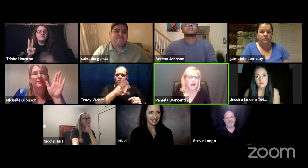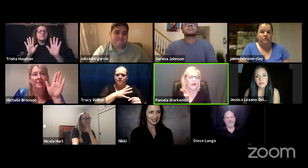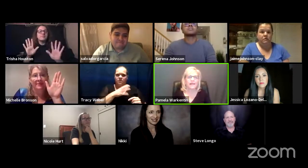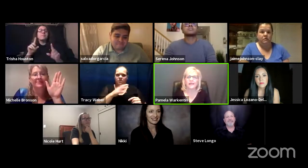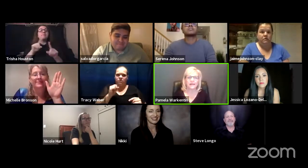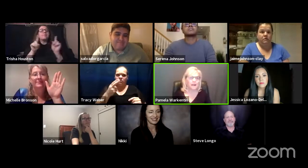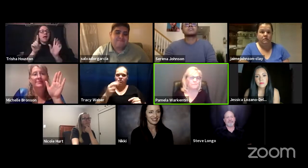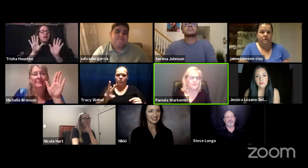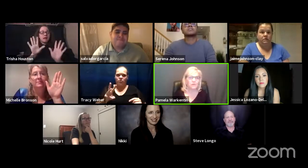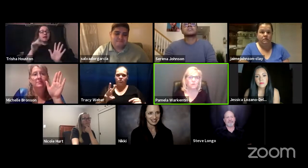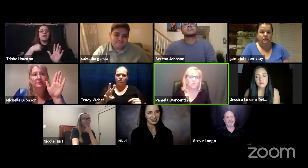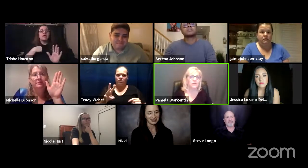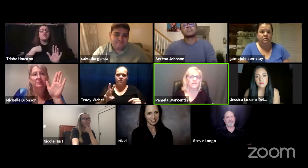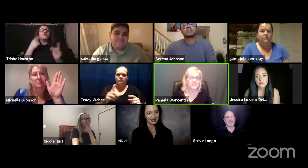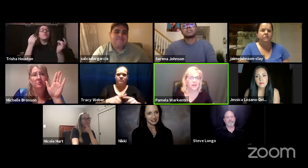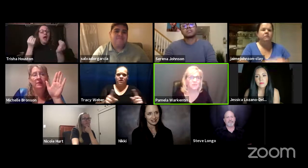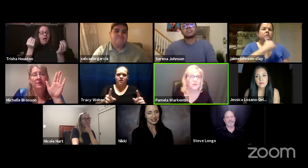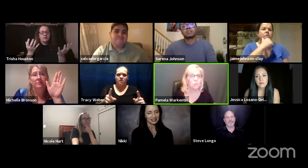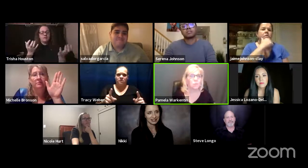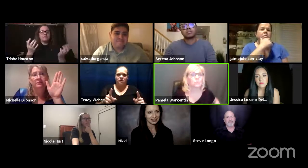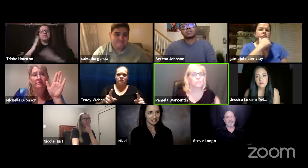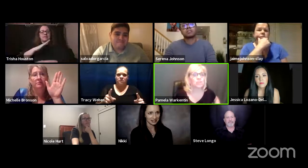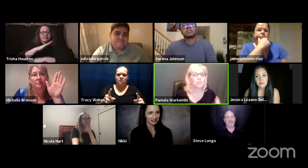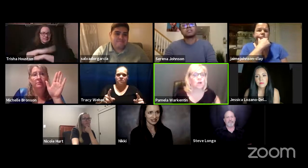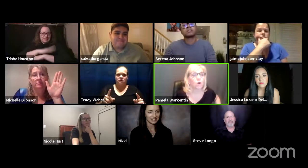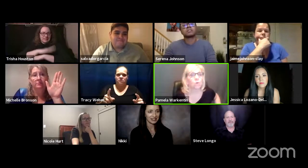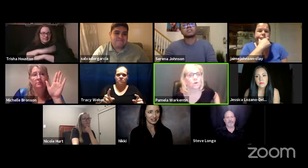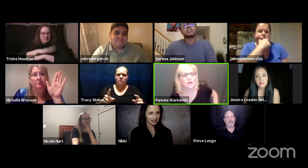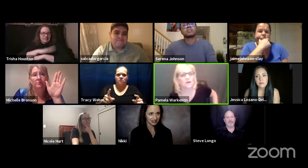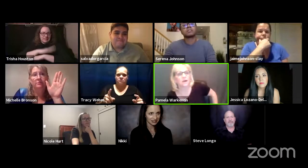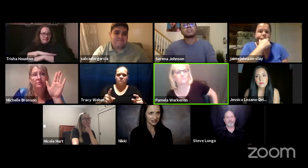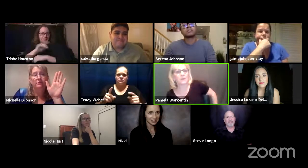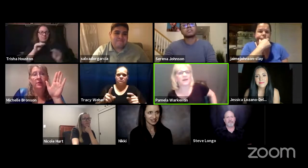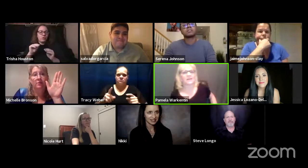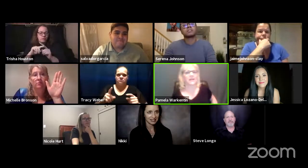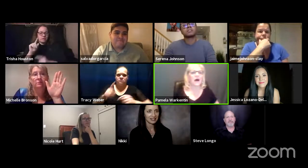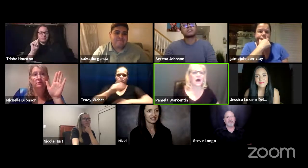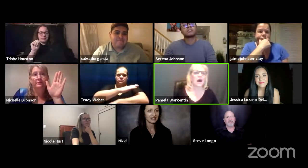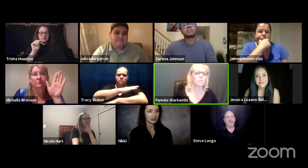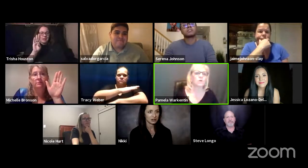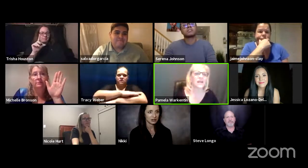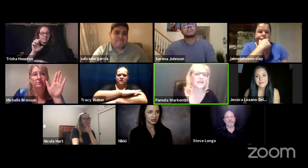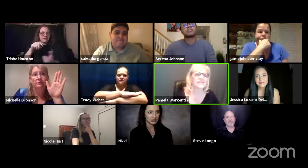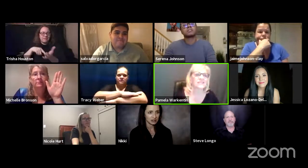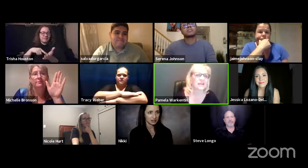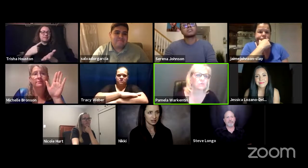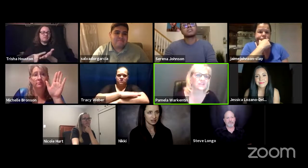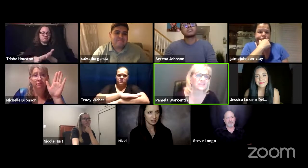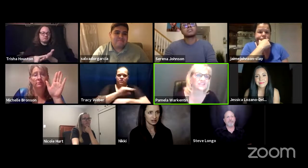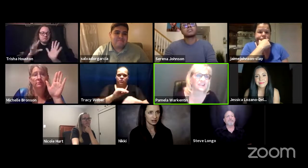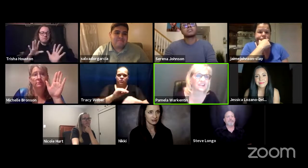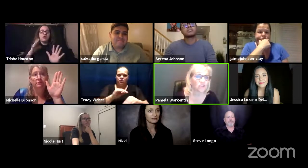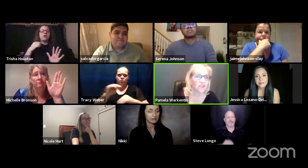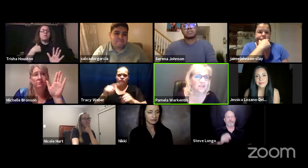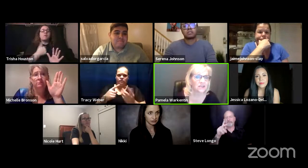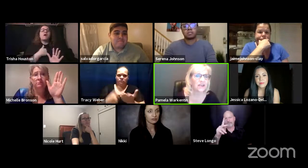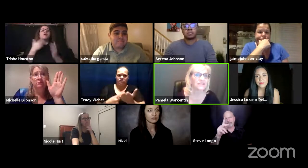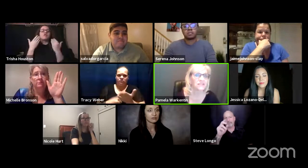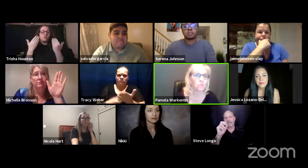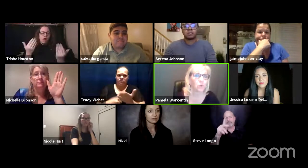I cannot be, nor do I desire to be, a one-woman show, but I would like to table this discussion at this